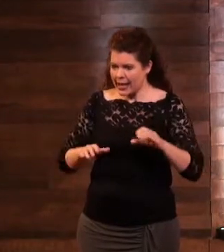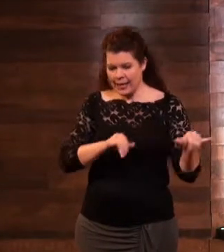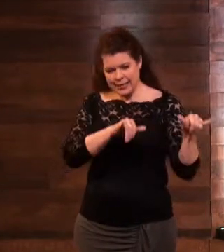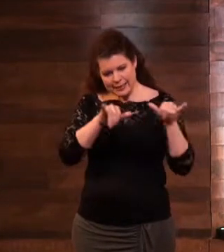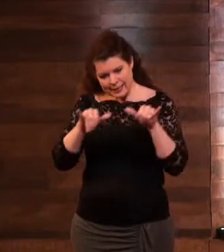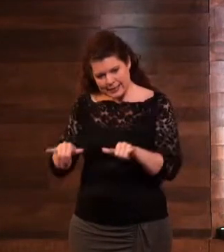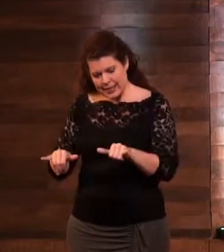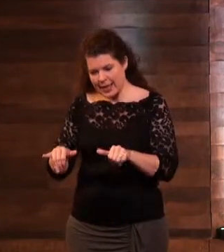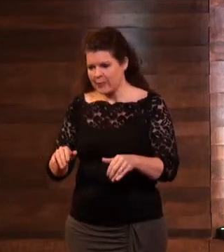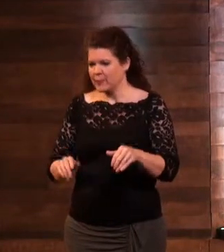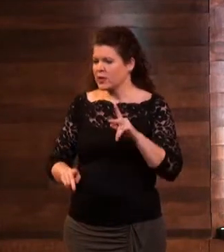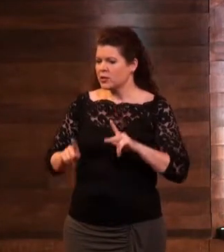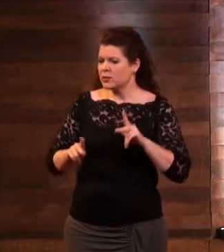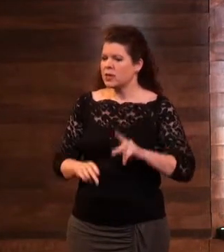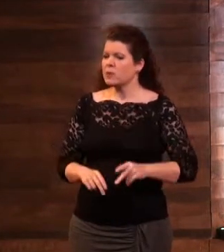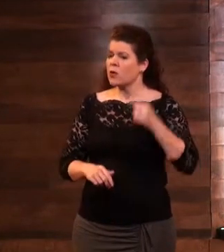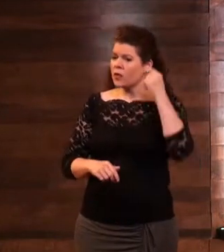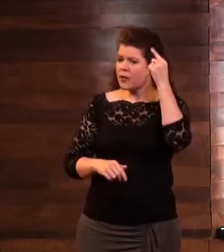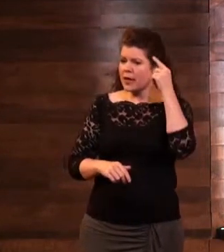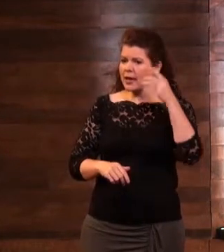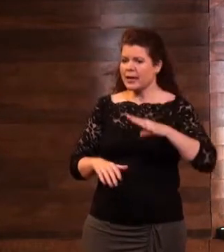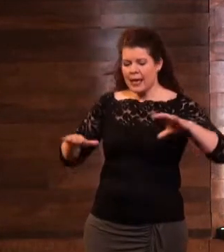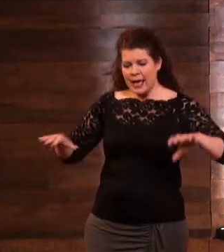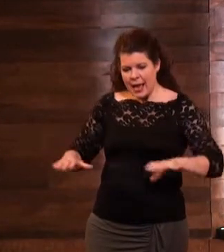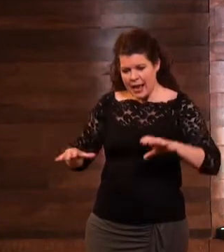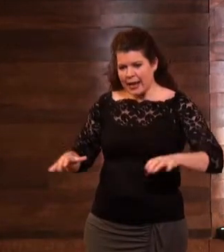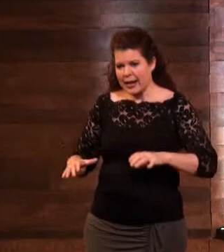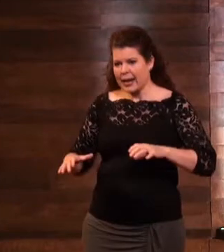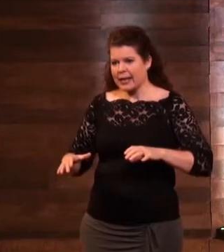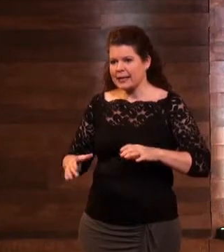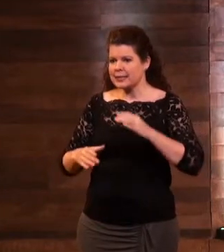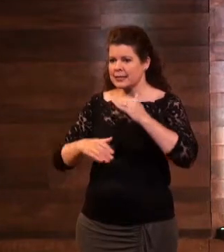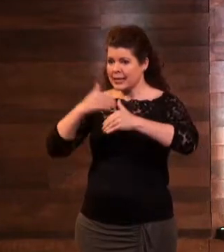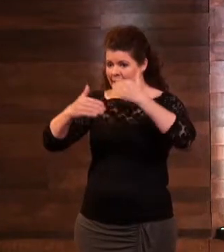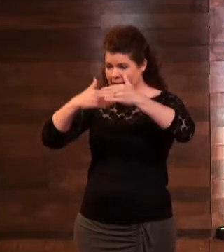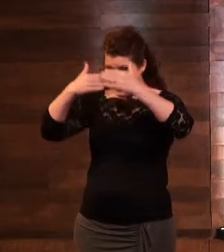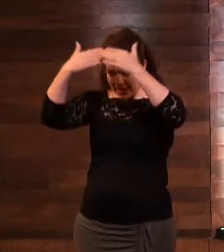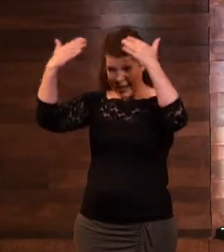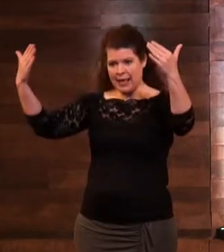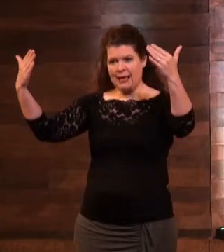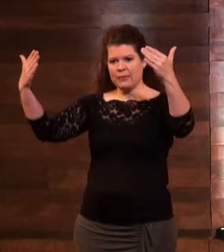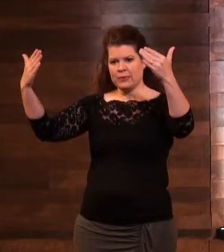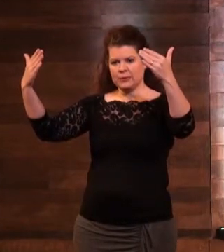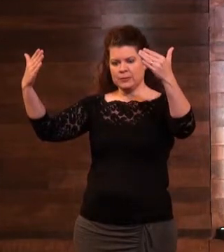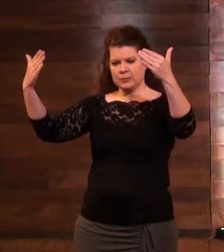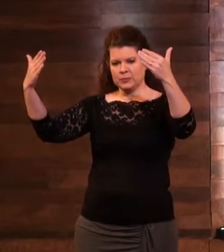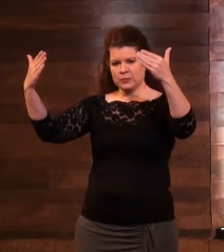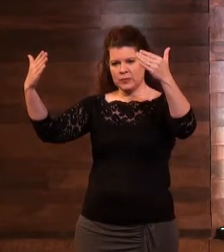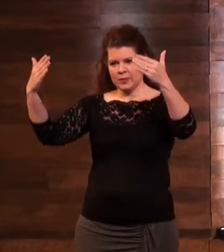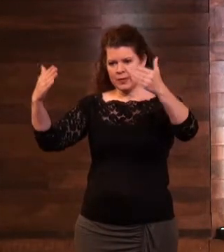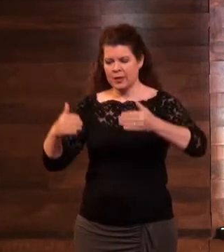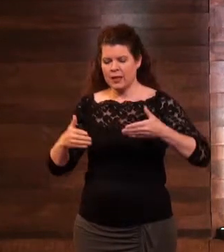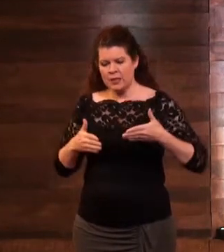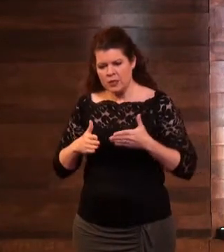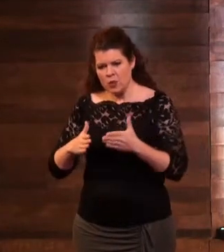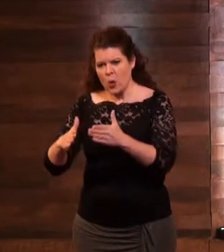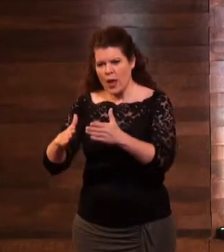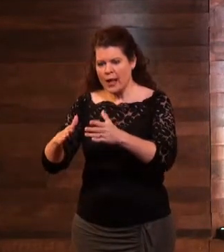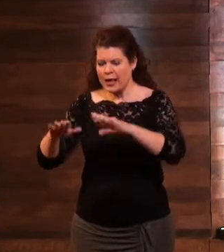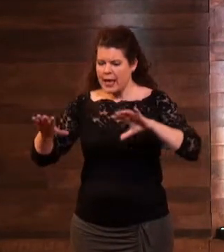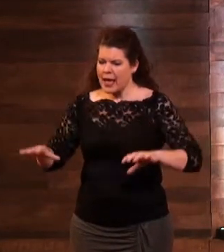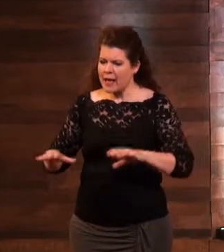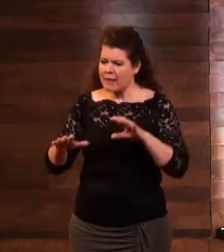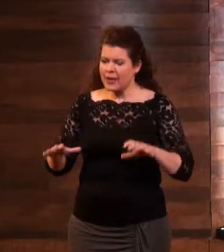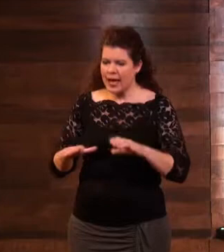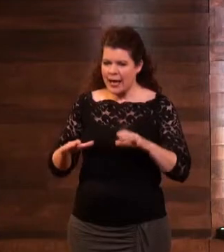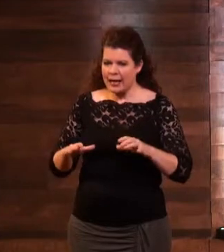A way of living and a character that spans beyond this life and carries over seamlessly into the next one. Set your